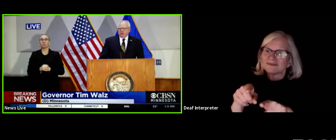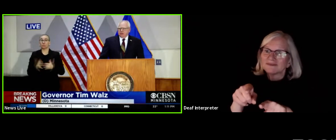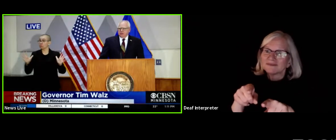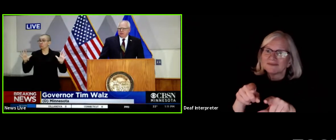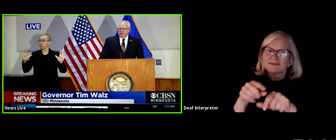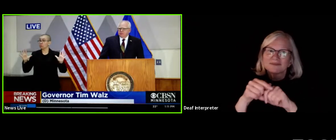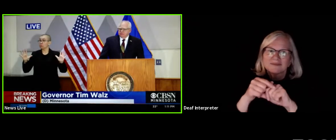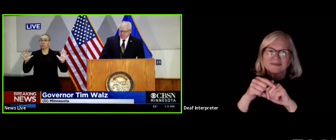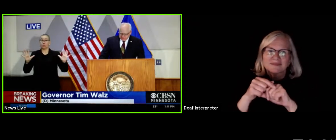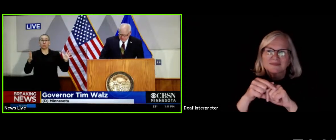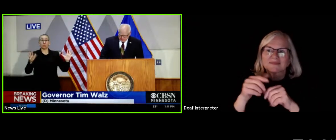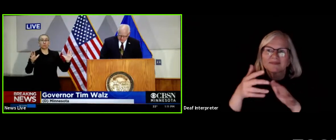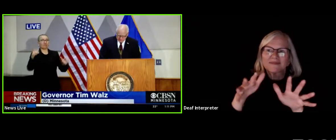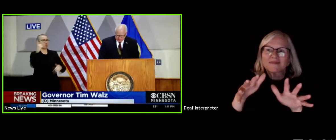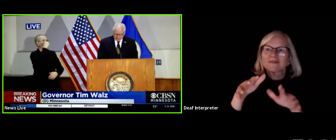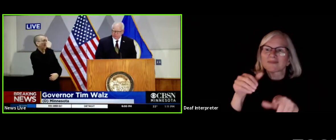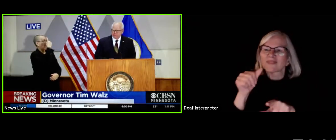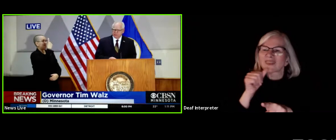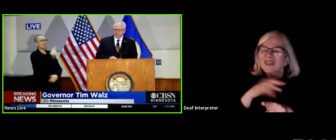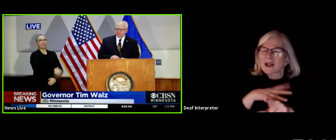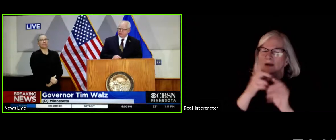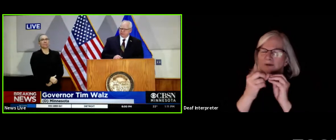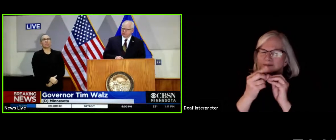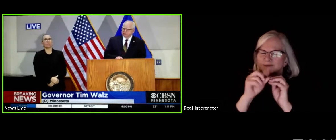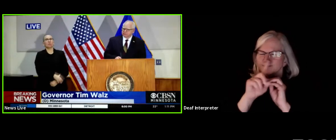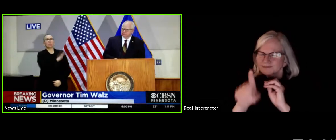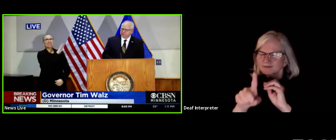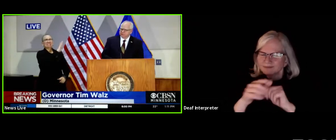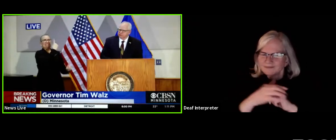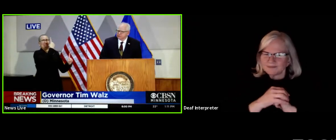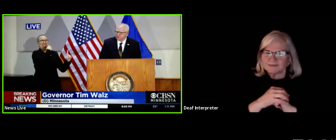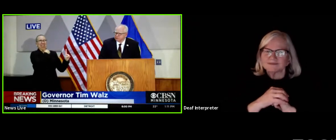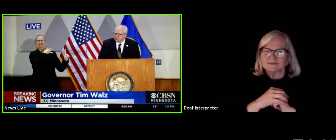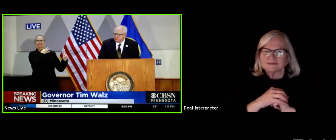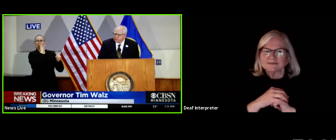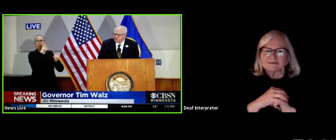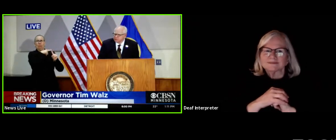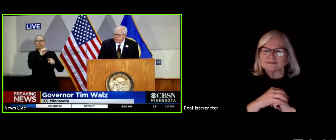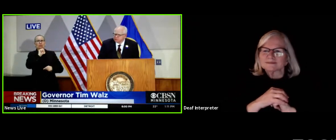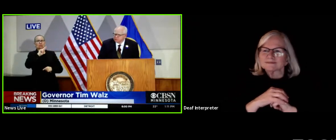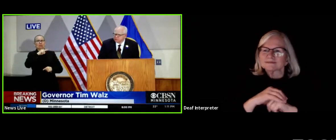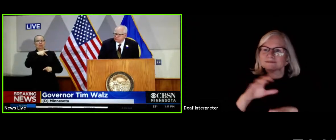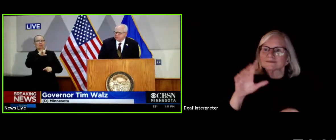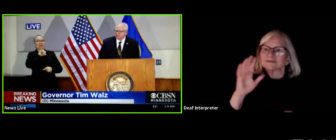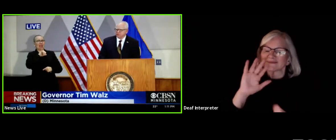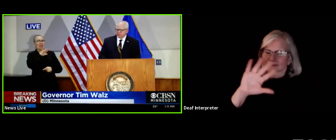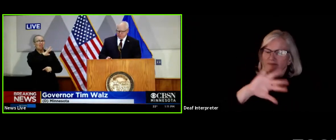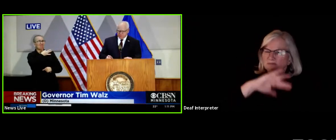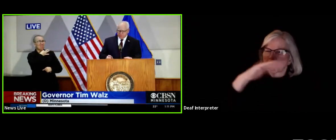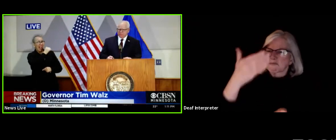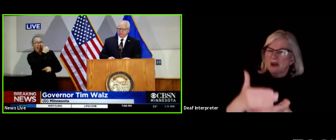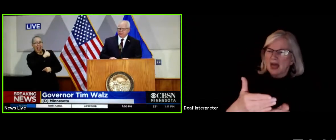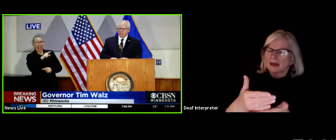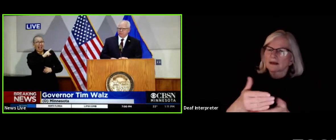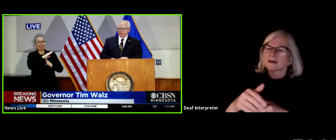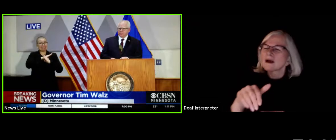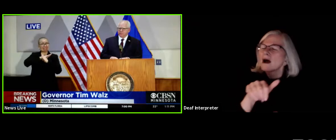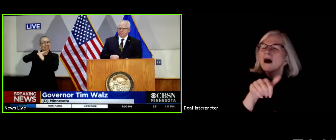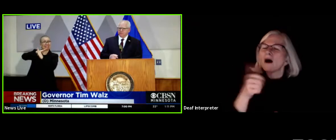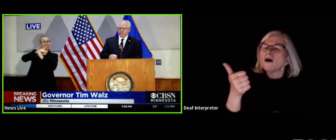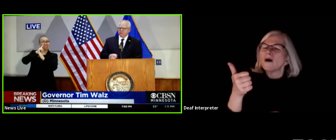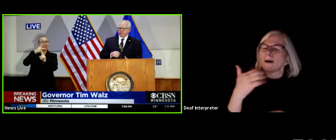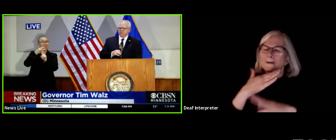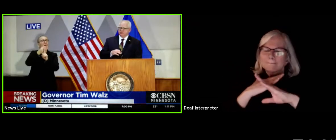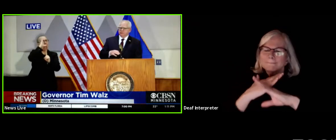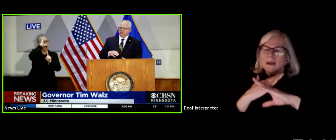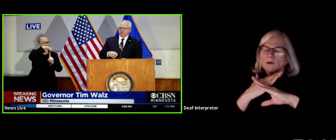I have one more, sorry. Aside from supply, are there any other barriers to vaccinating people, and how are you approaching those